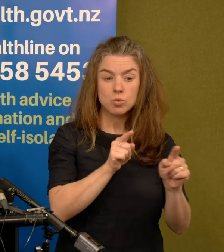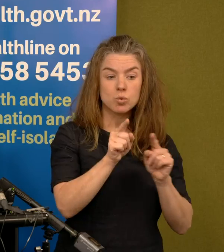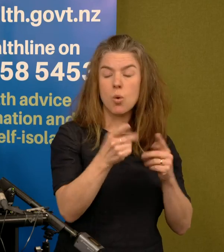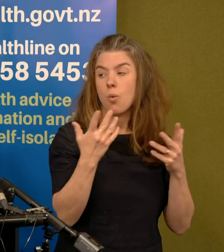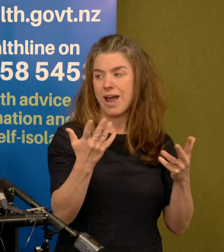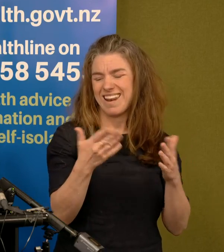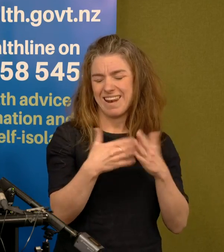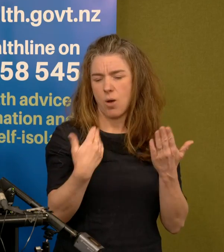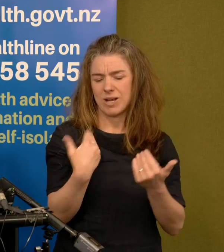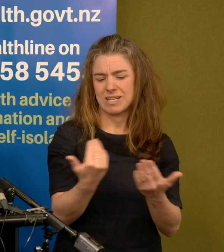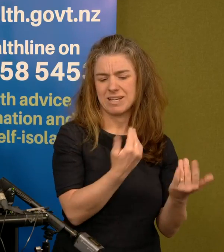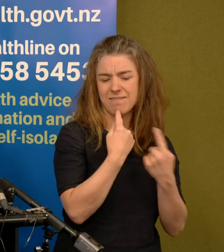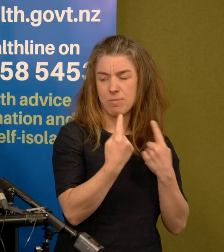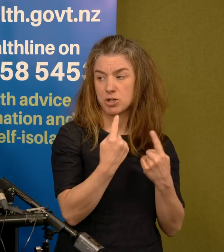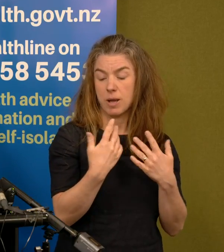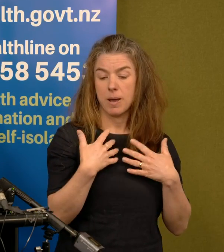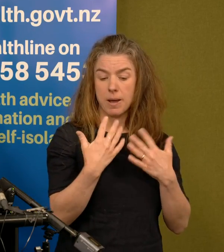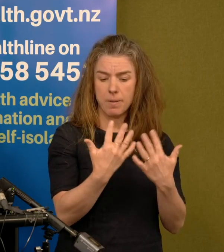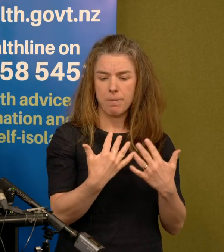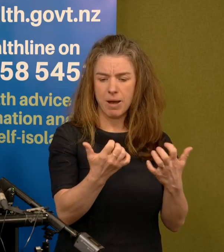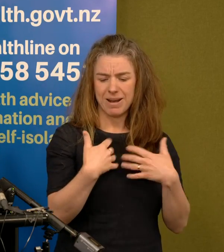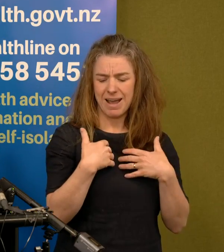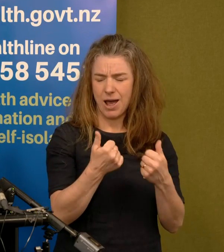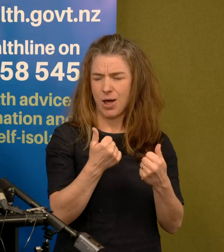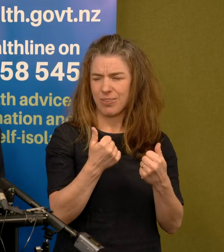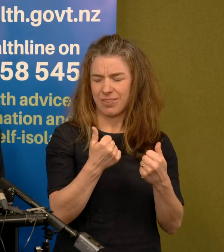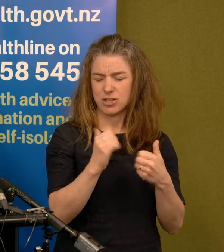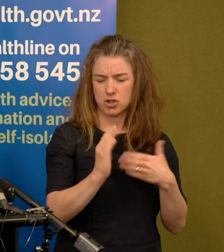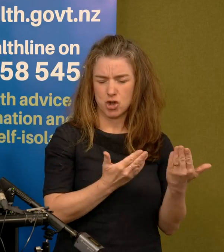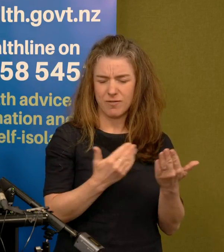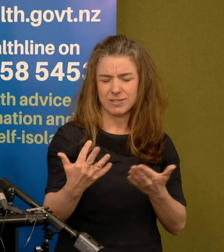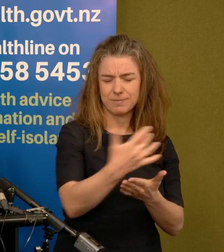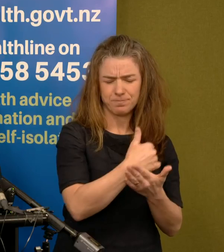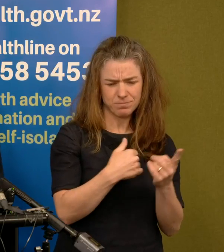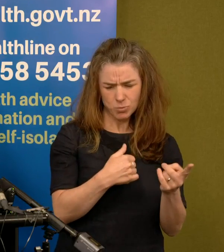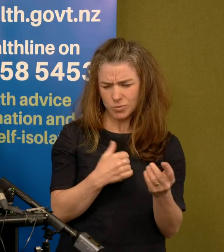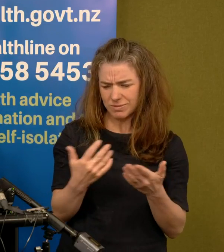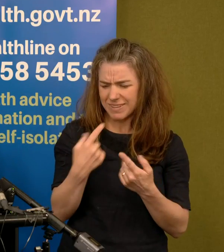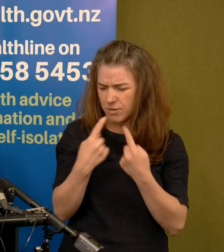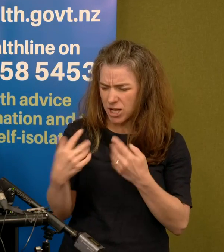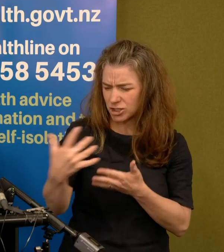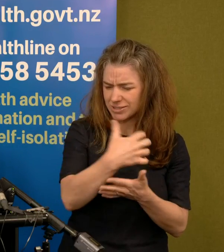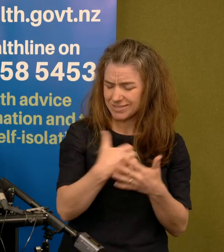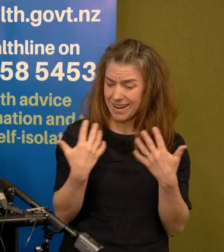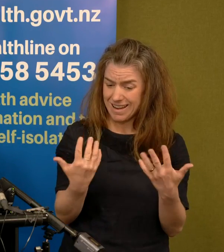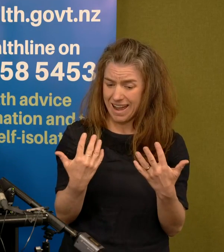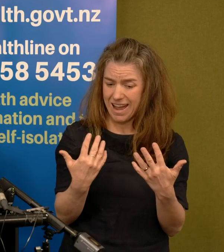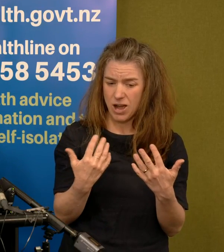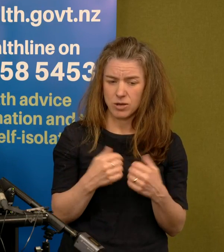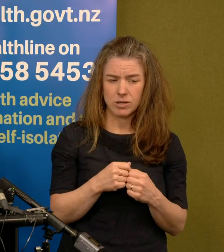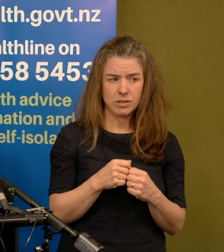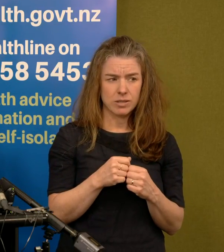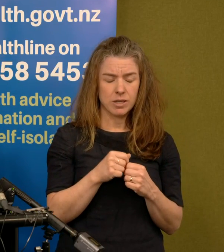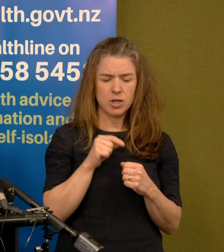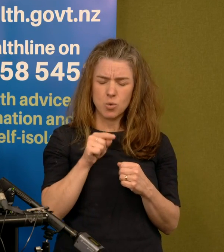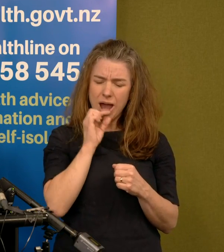information now. The Public Health Unit has that information. So how are you doing that? So you get this information in, say, from these particular cases, you trace